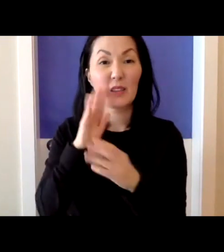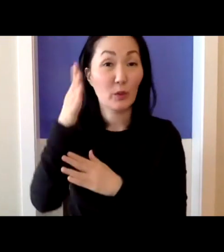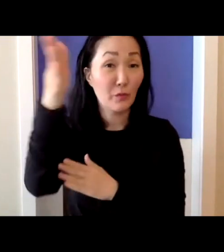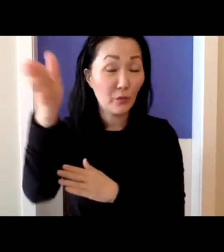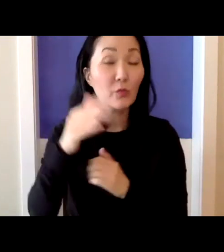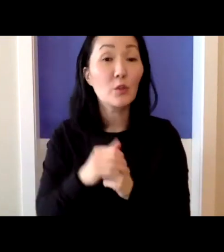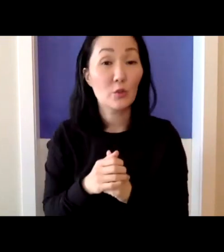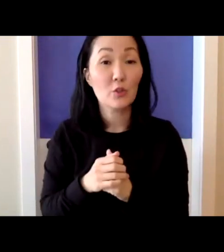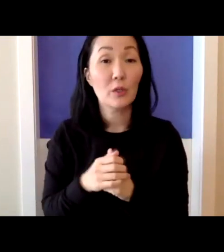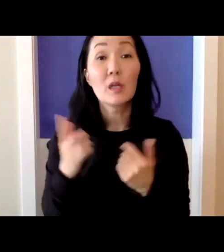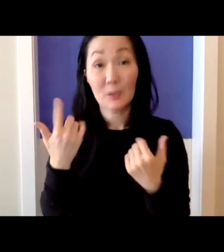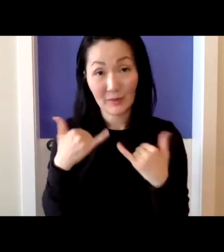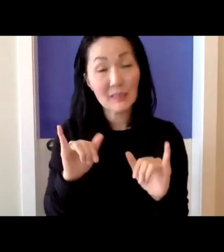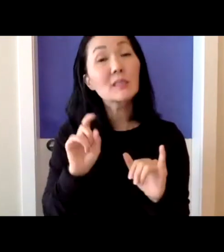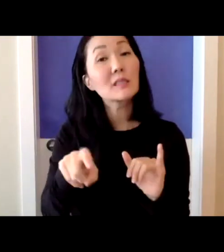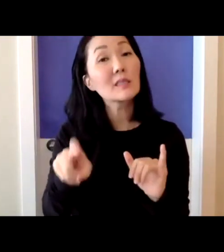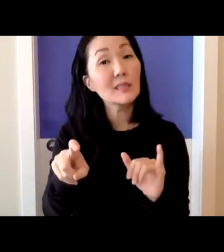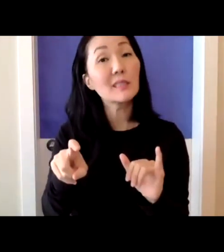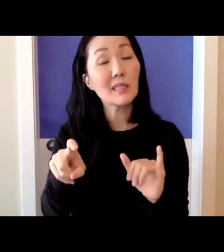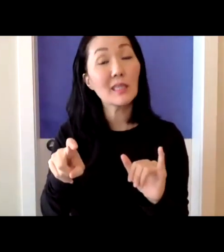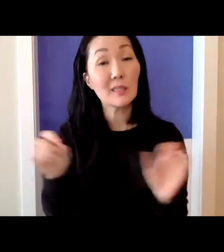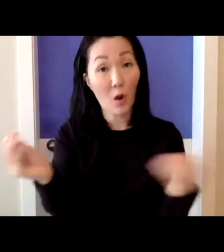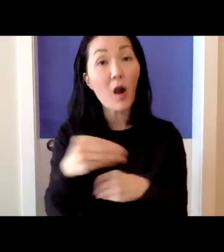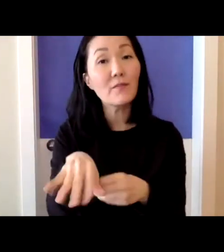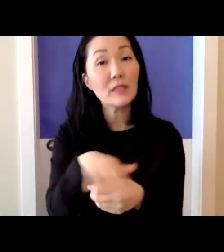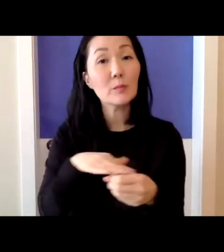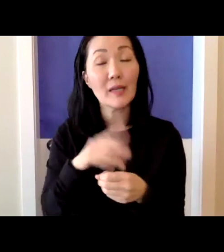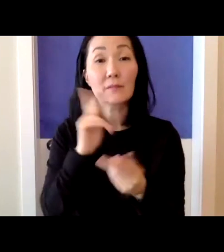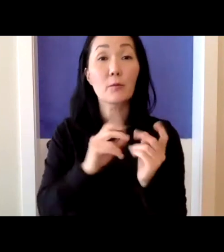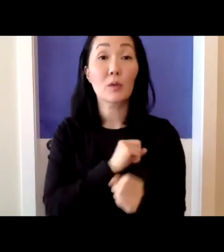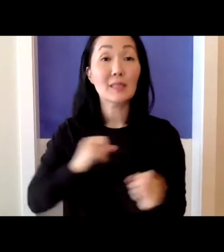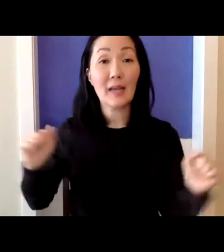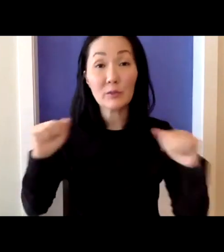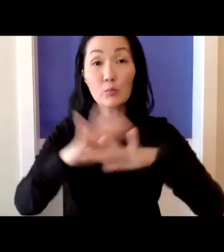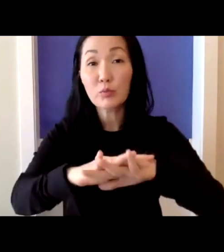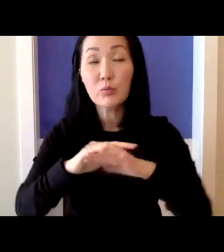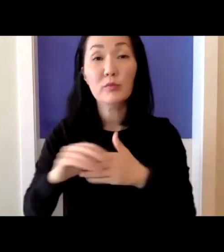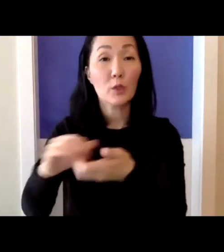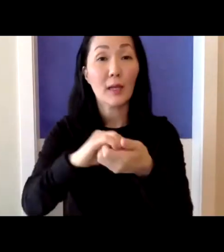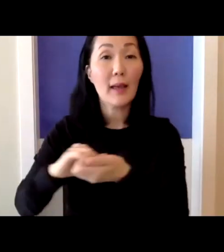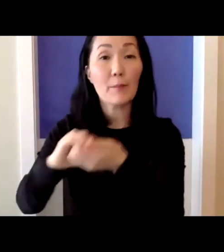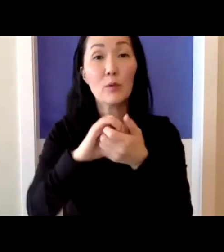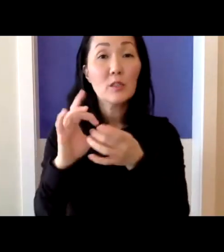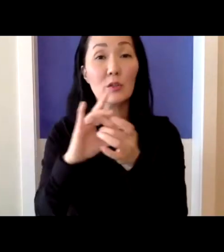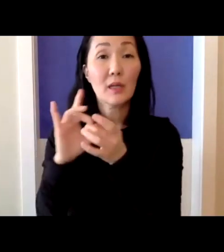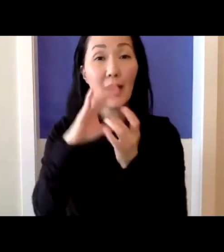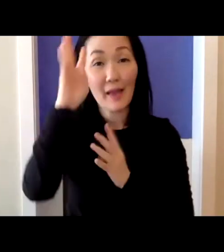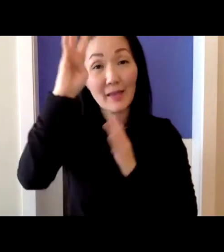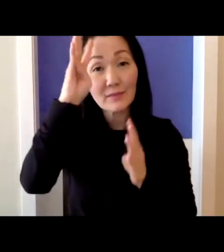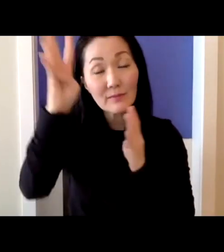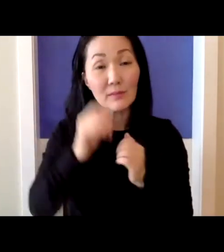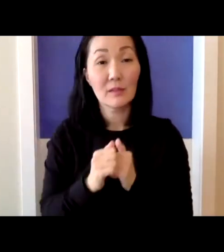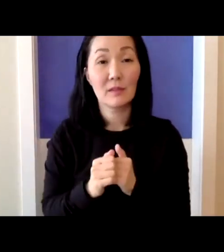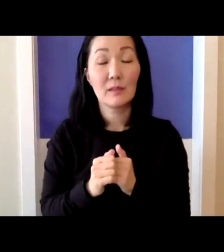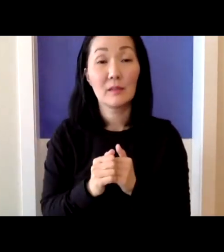will be a need for space that allows employees to come together for collaboration, creativity, and connection. And many of us have no